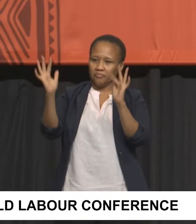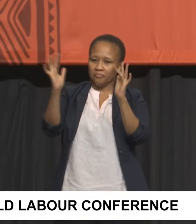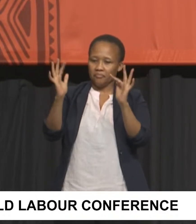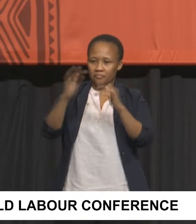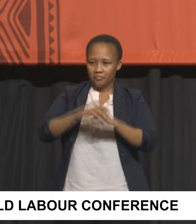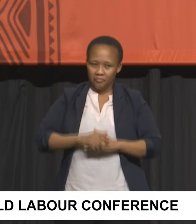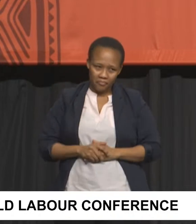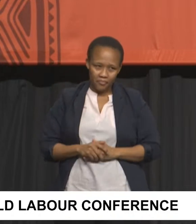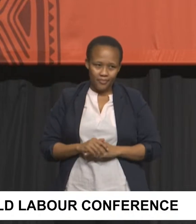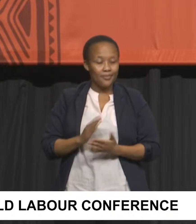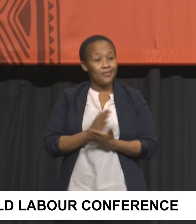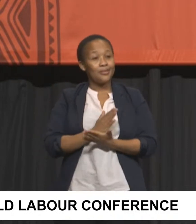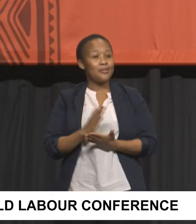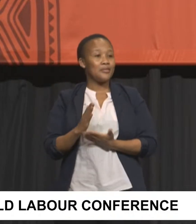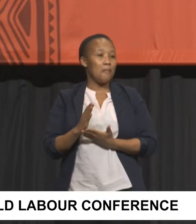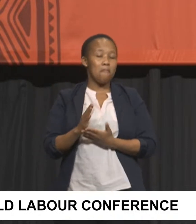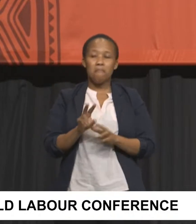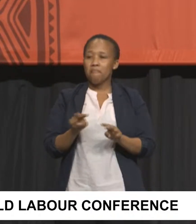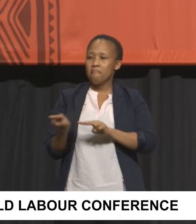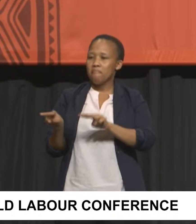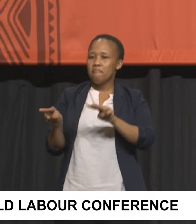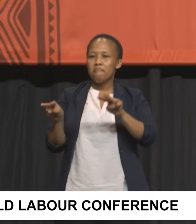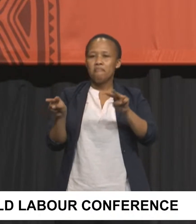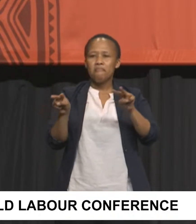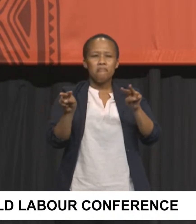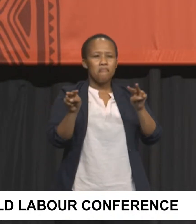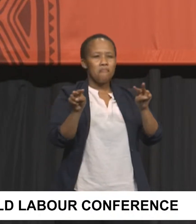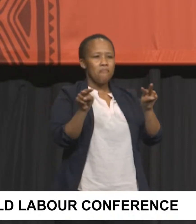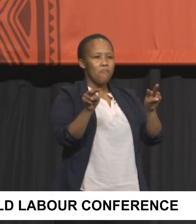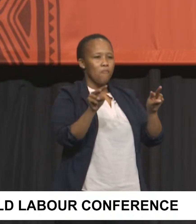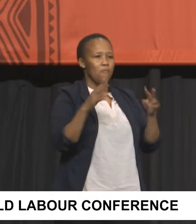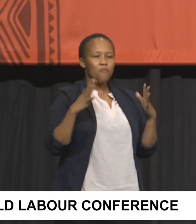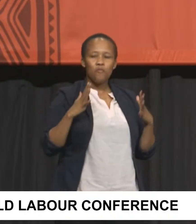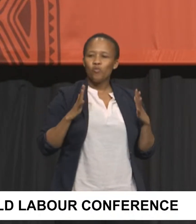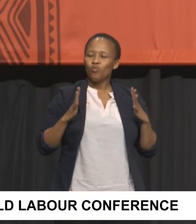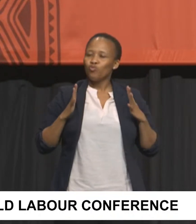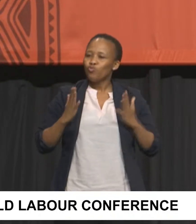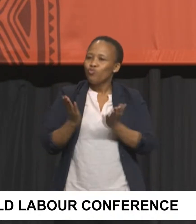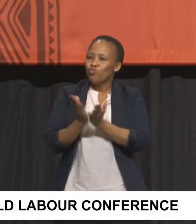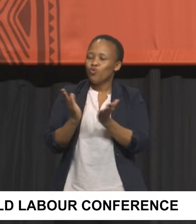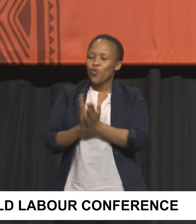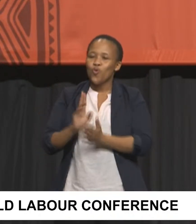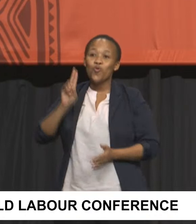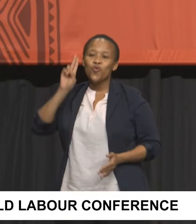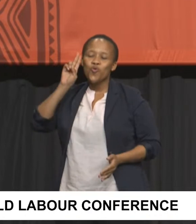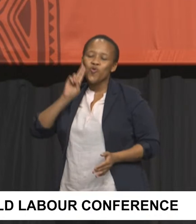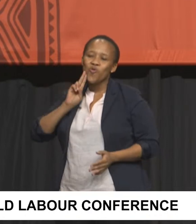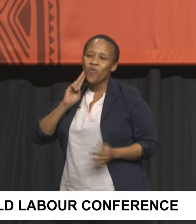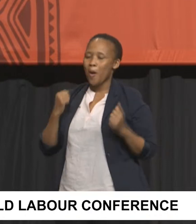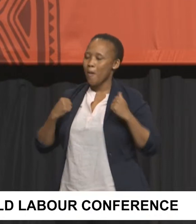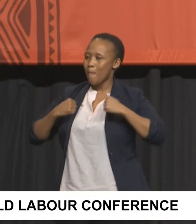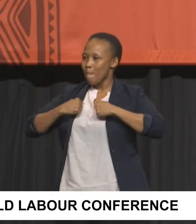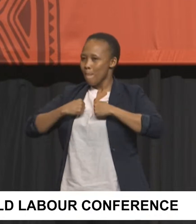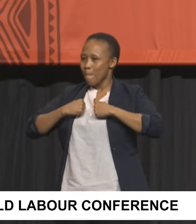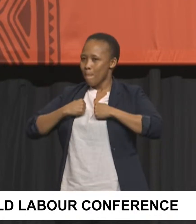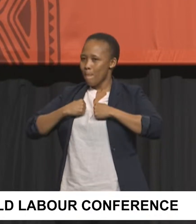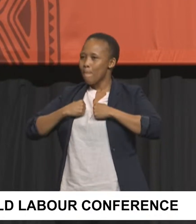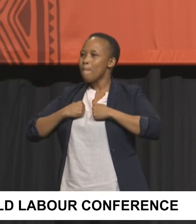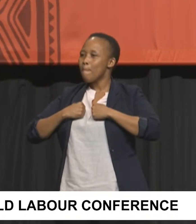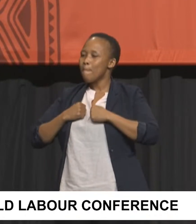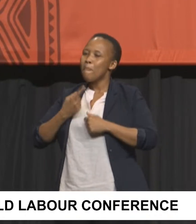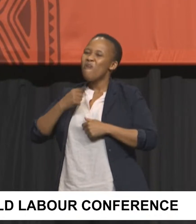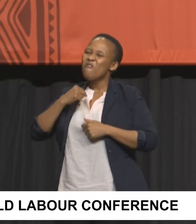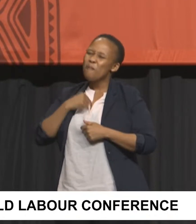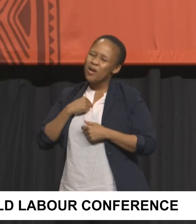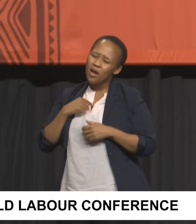And you'll see some of them are dressed in their school uniform. It was agreed that this was dress code. For me, it was a bit of a